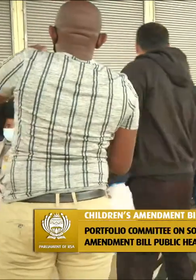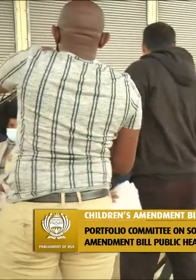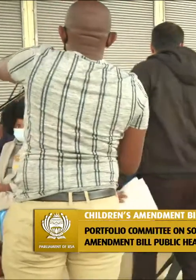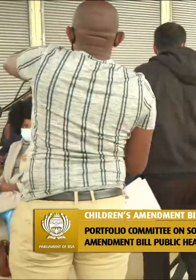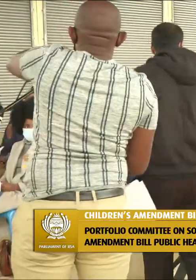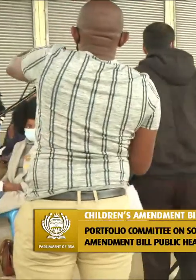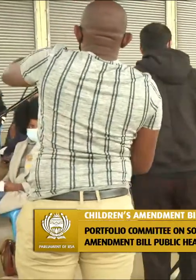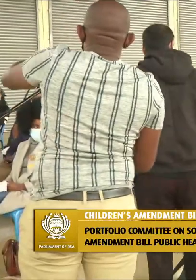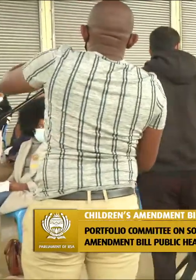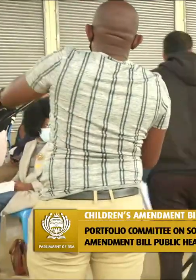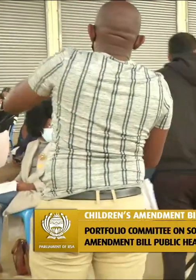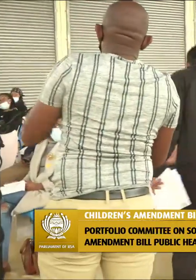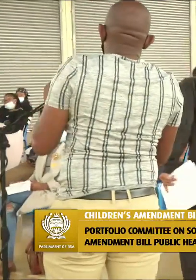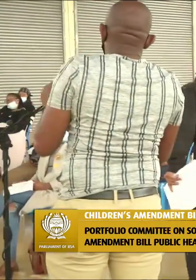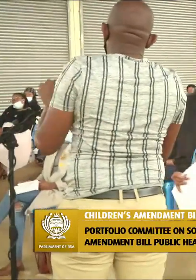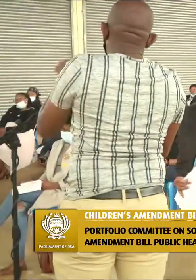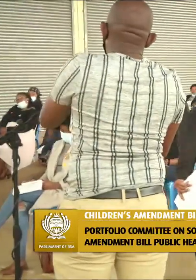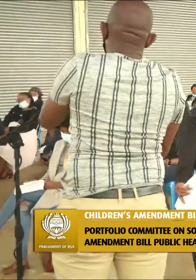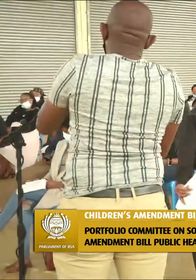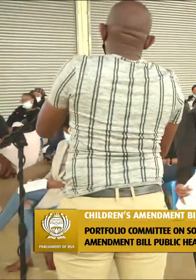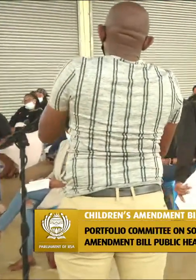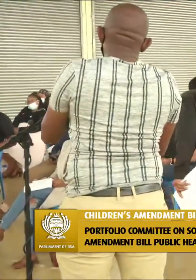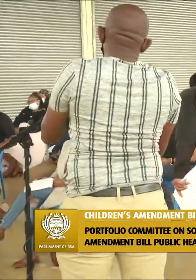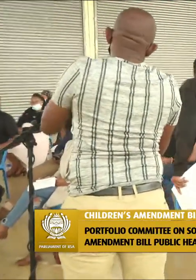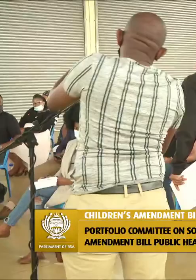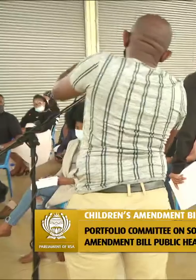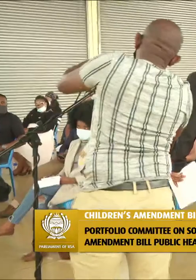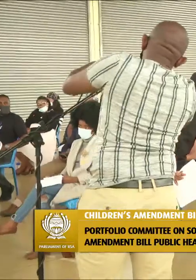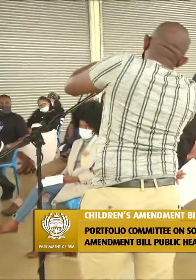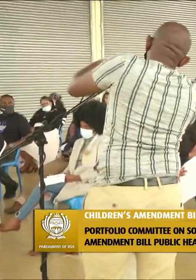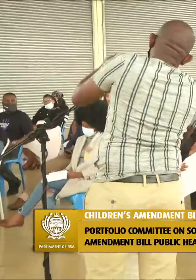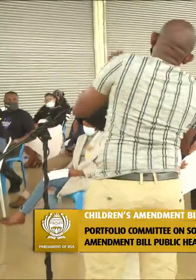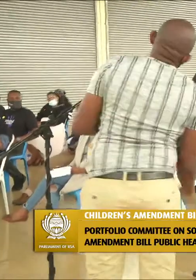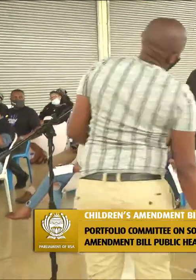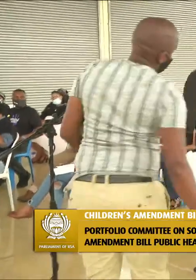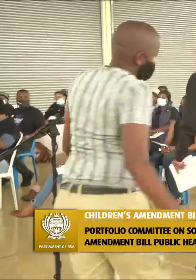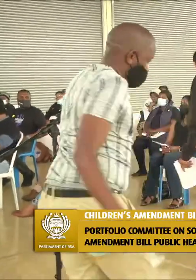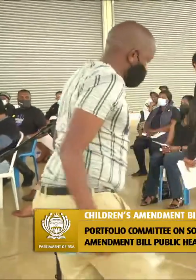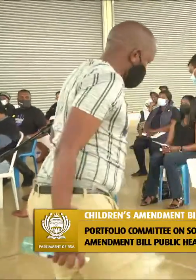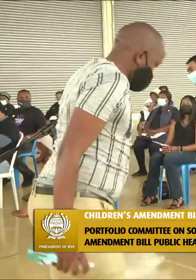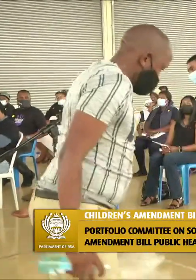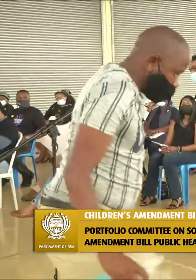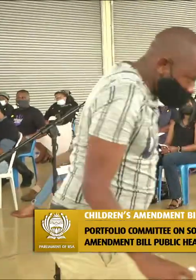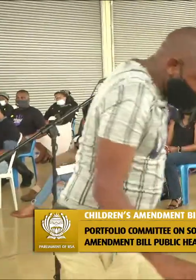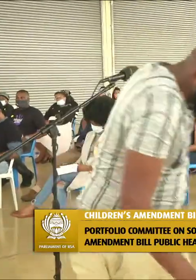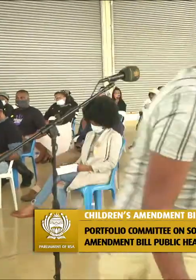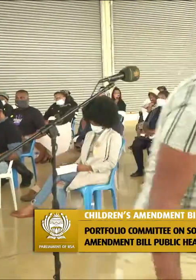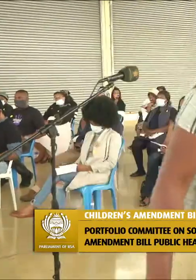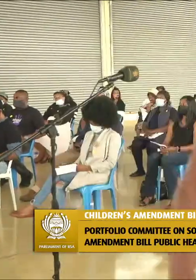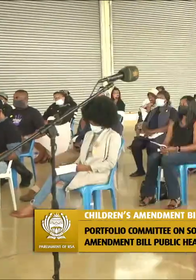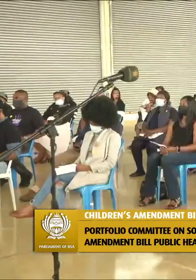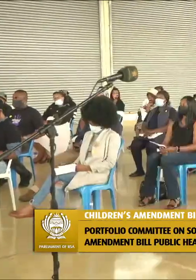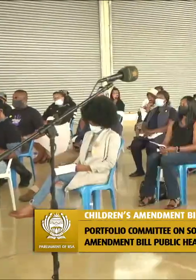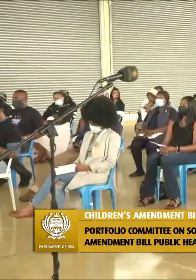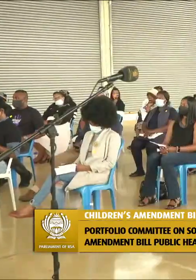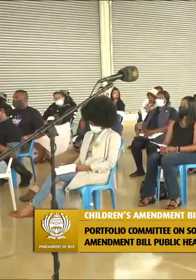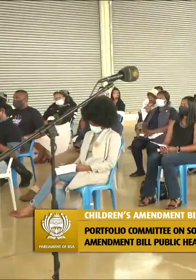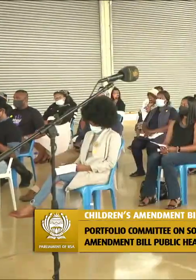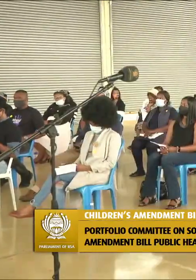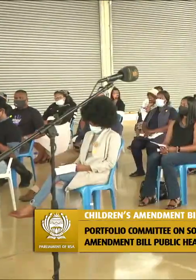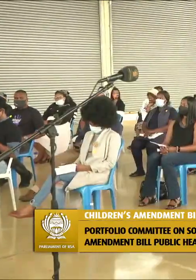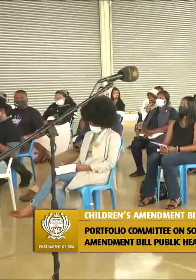okay. Khona omunye, khona umuntu onibreakele ice ke? Are there any